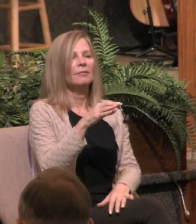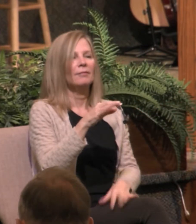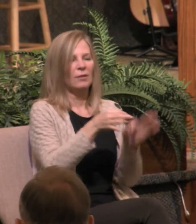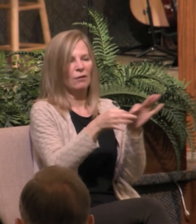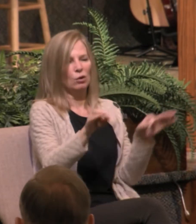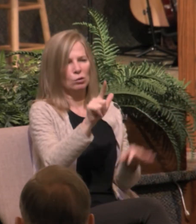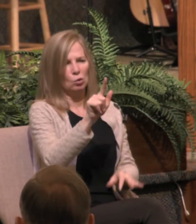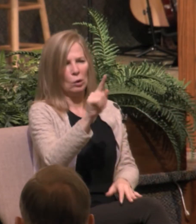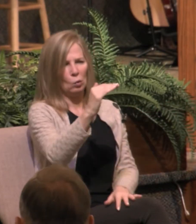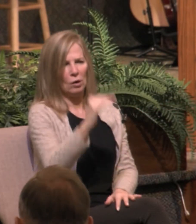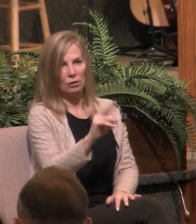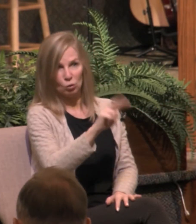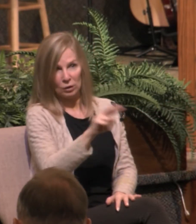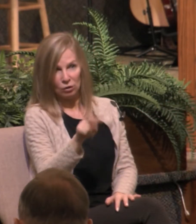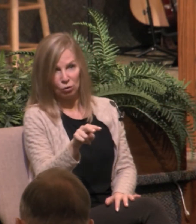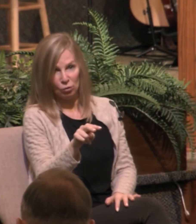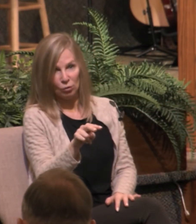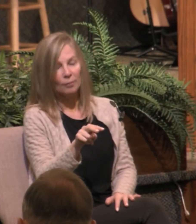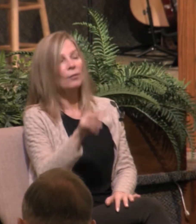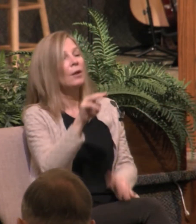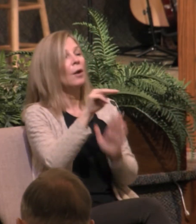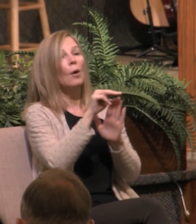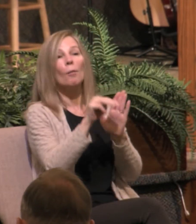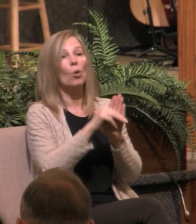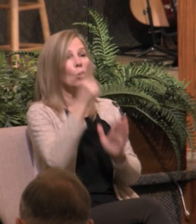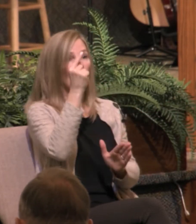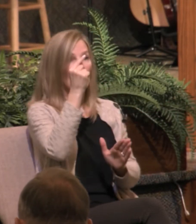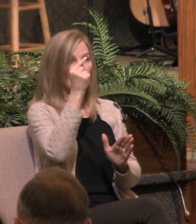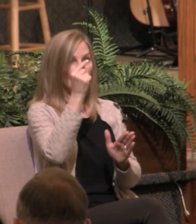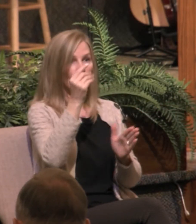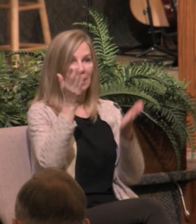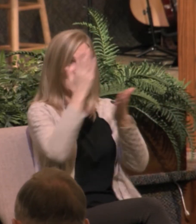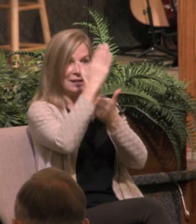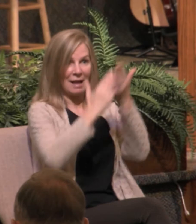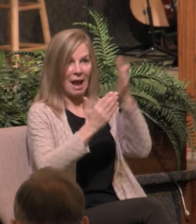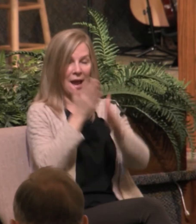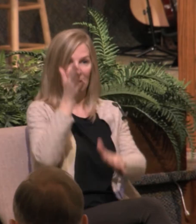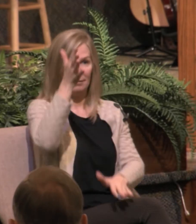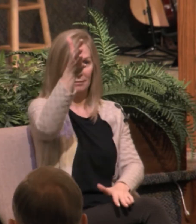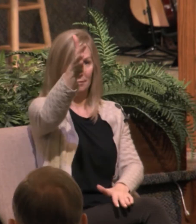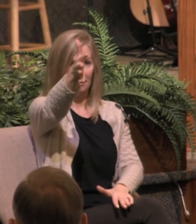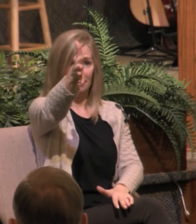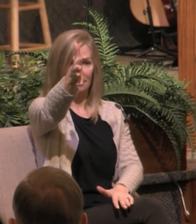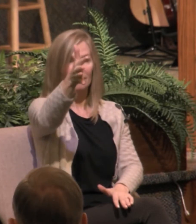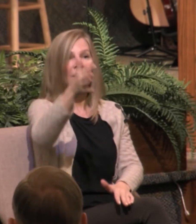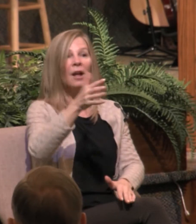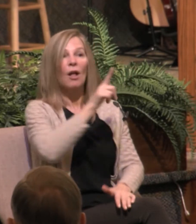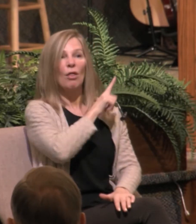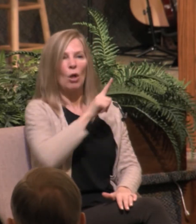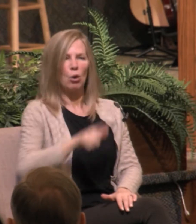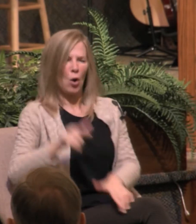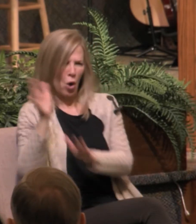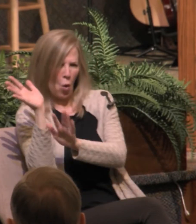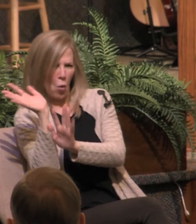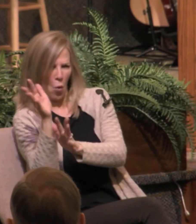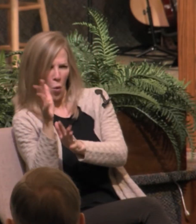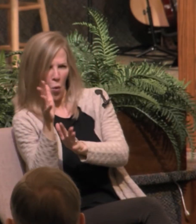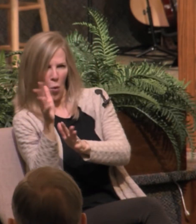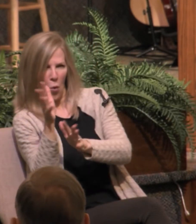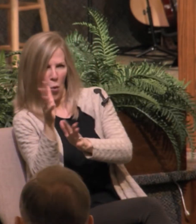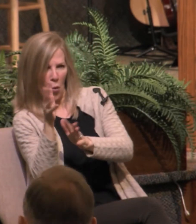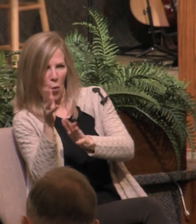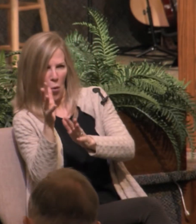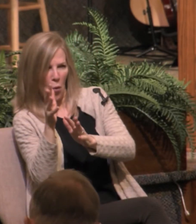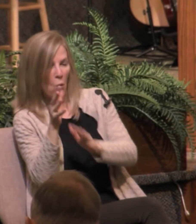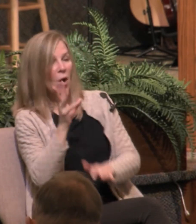Verses 21 and 22 of Exodus 14. Then Moses stretched out his hand over the sea, and the Lord swept the sea back by a strong east wind all night and turned the